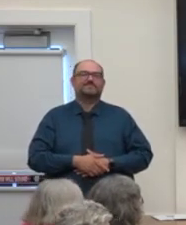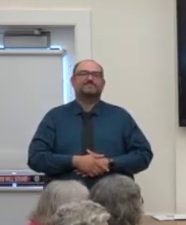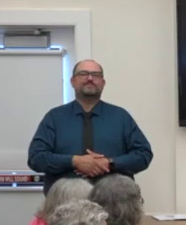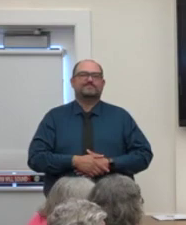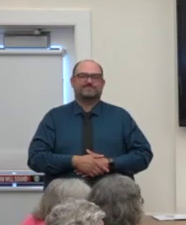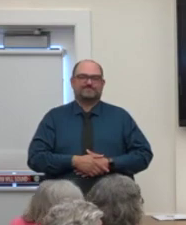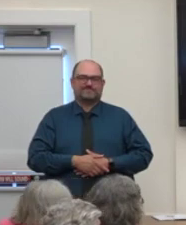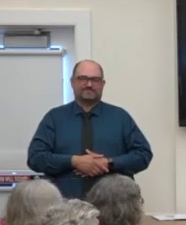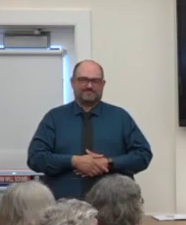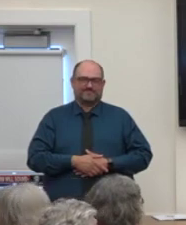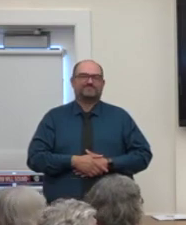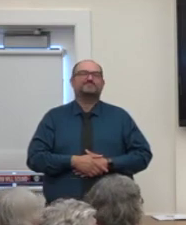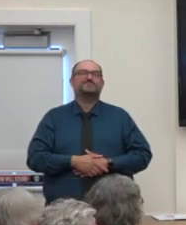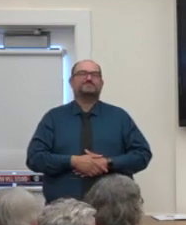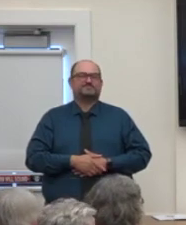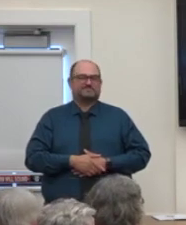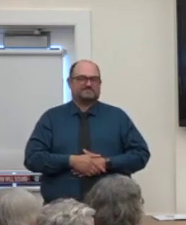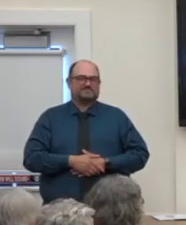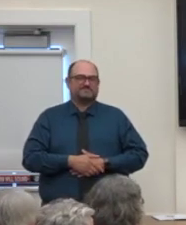Old maid.